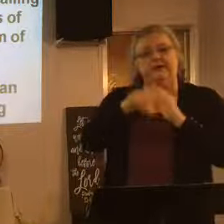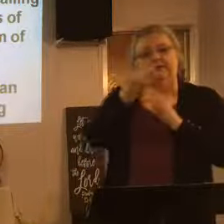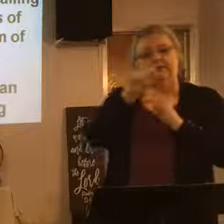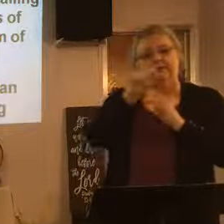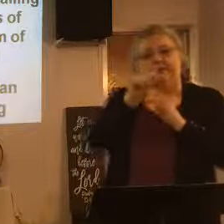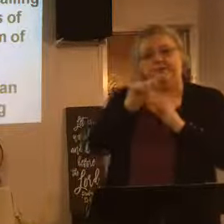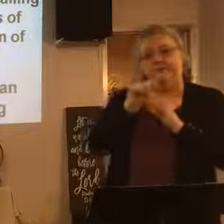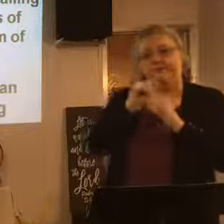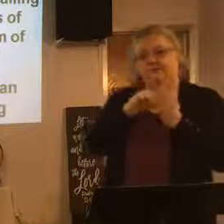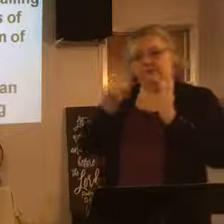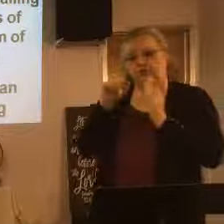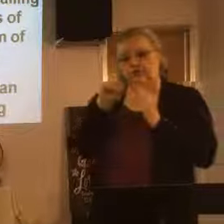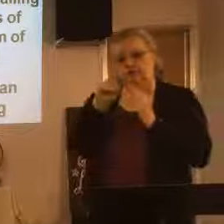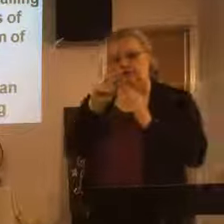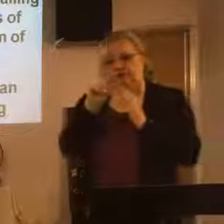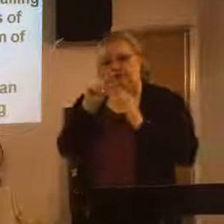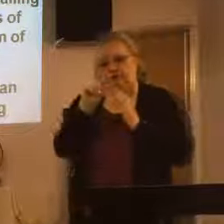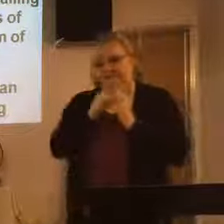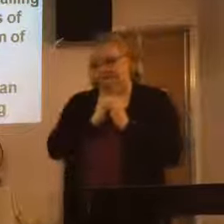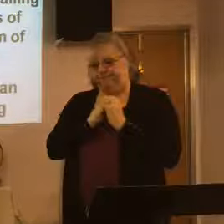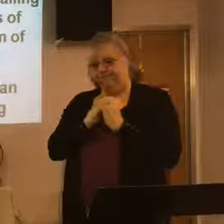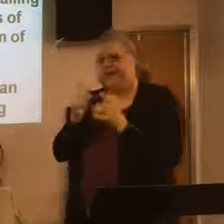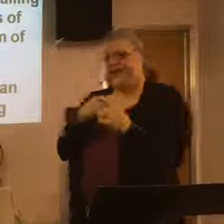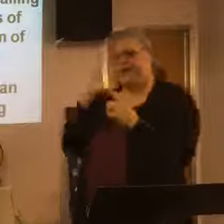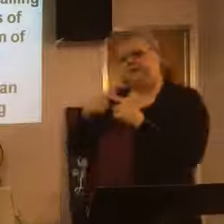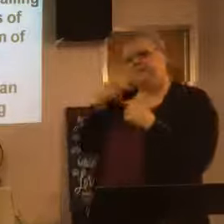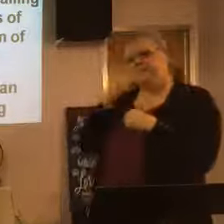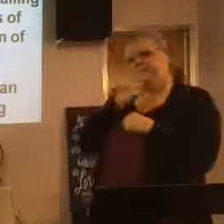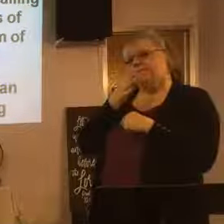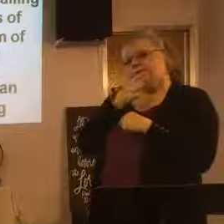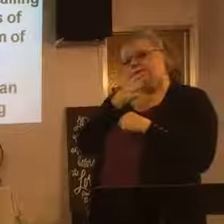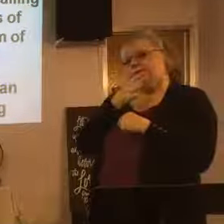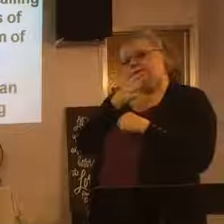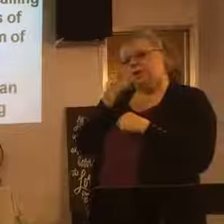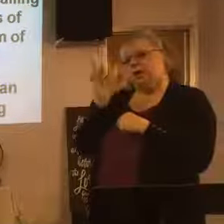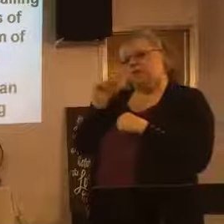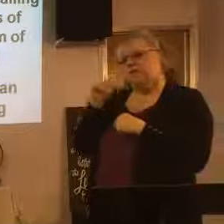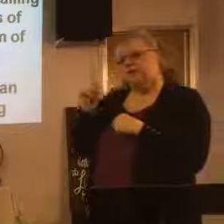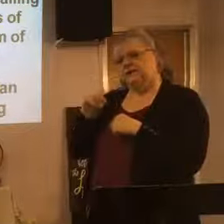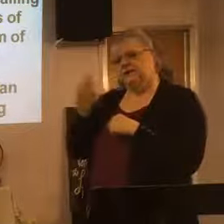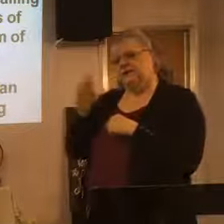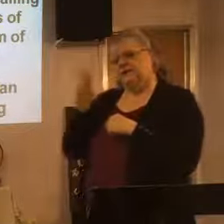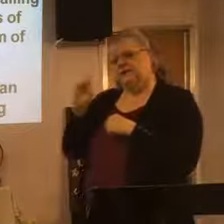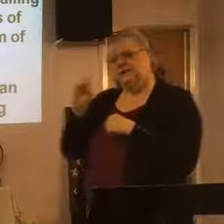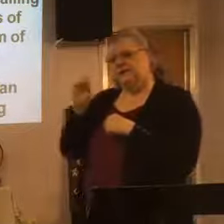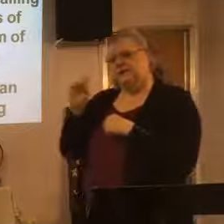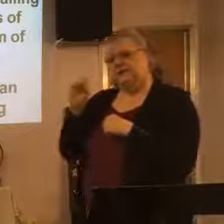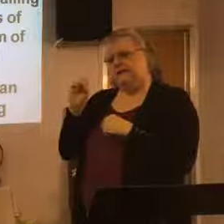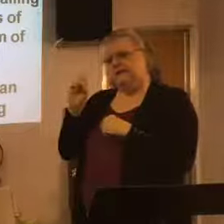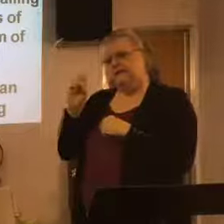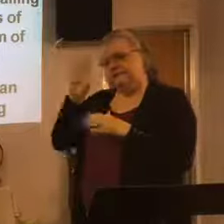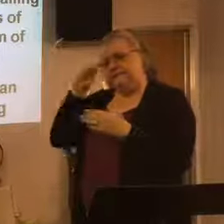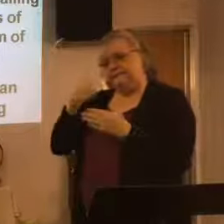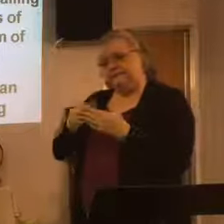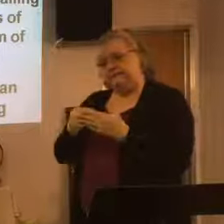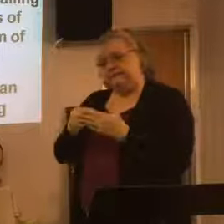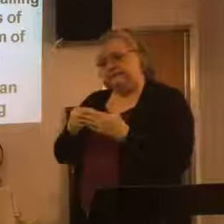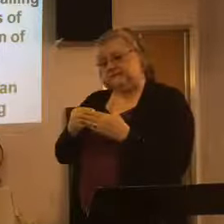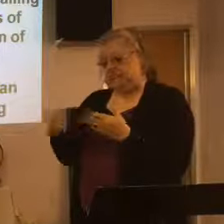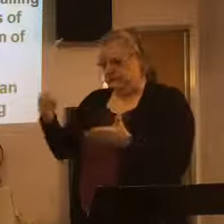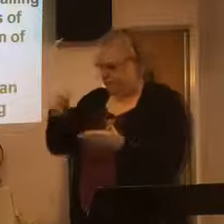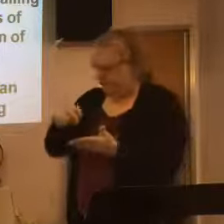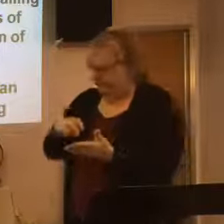Matthew, verse 20. Then the mother of Zebedee's sons approached him with her sons. She knelt